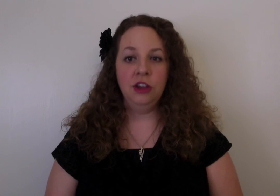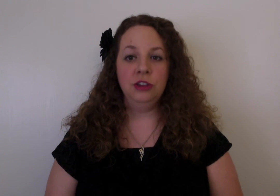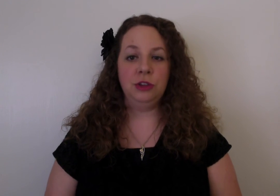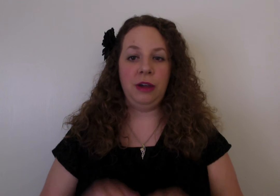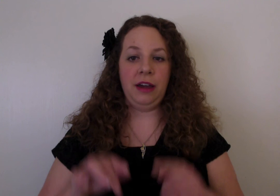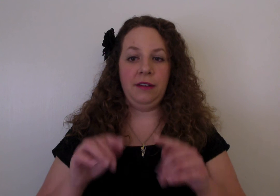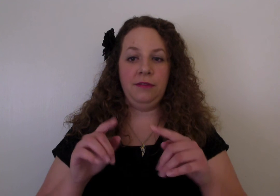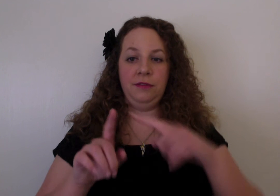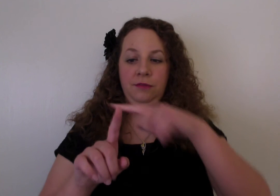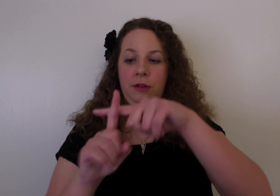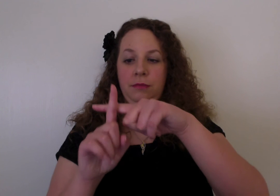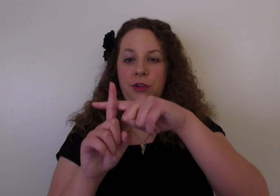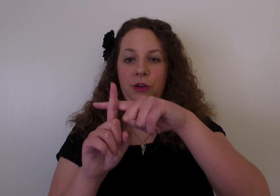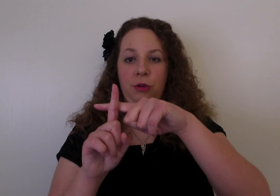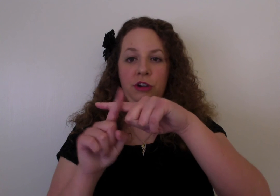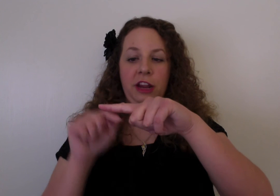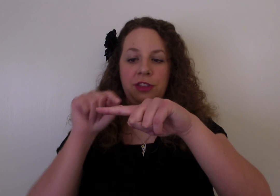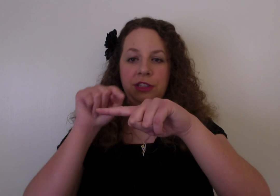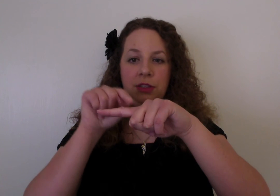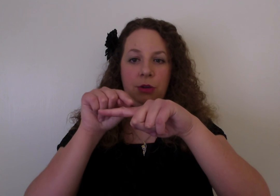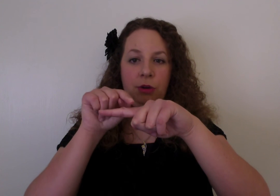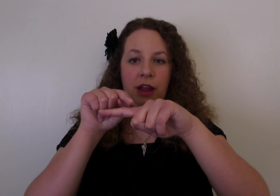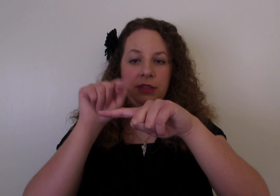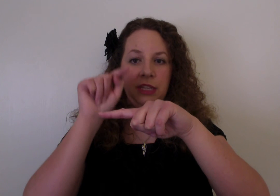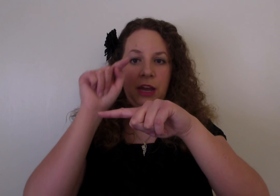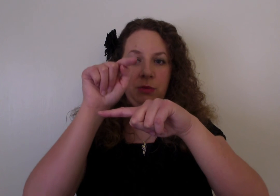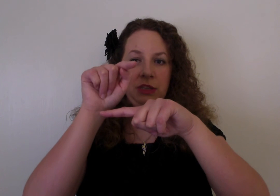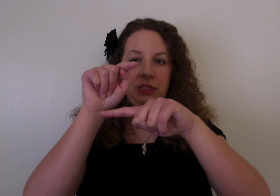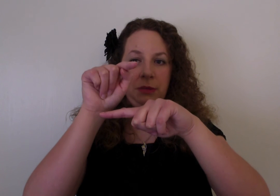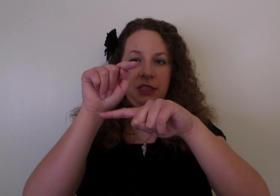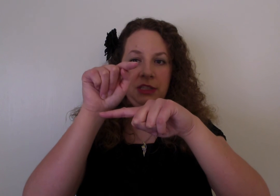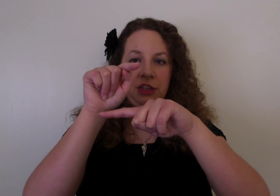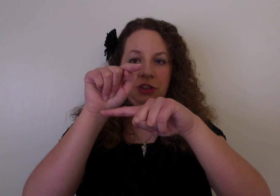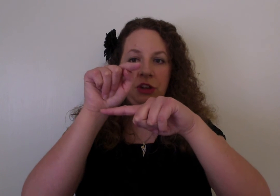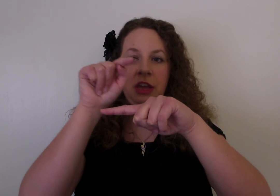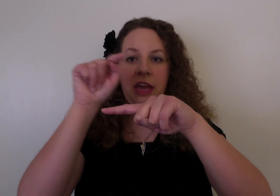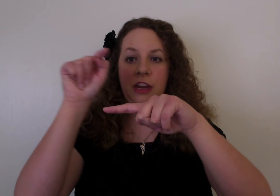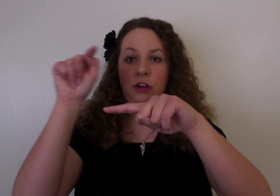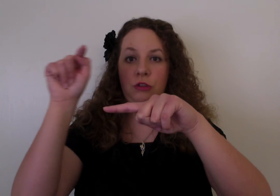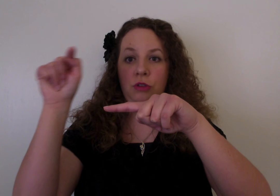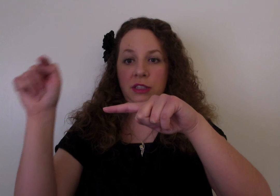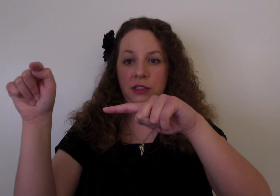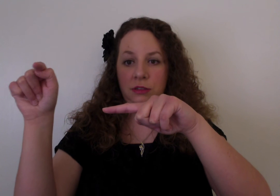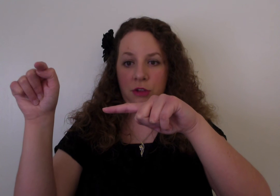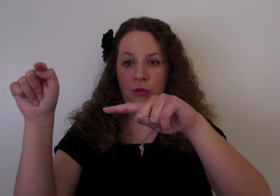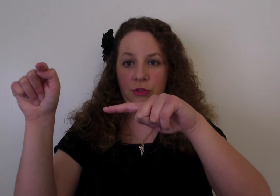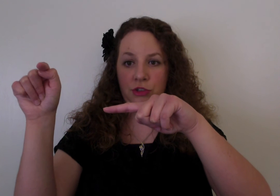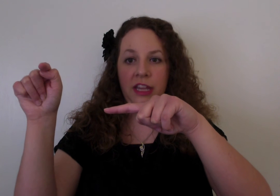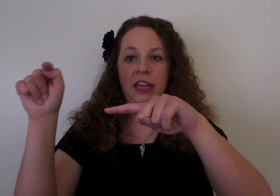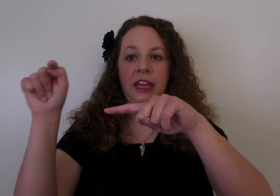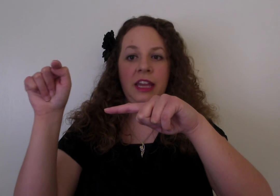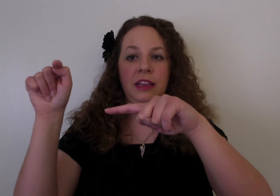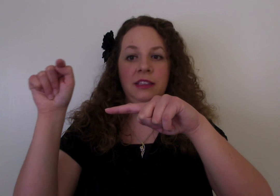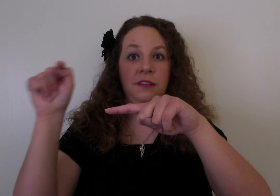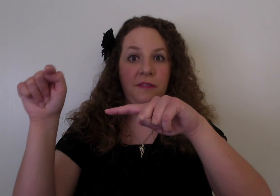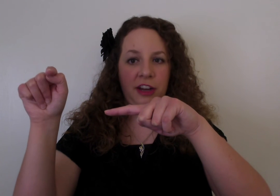you have from your corner here, this is the courthouse, then up one is the police station, and across Oak Street is the fire